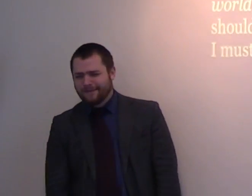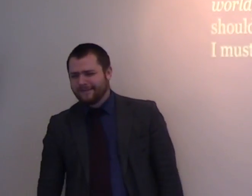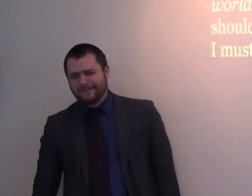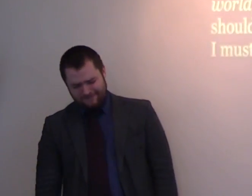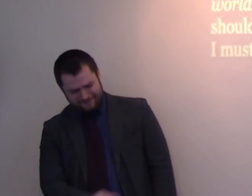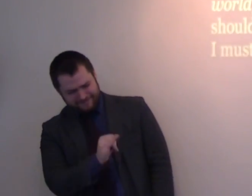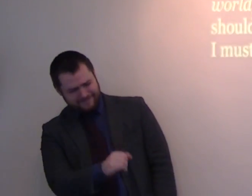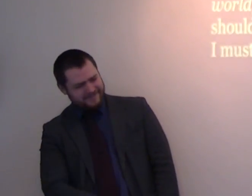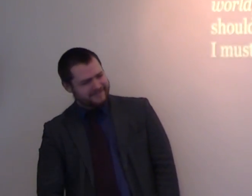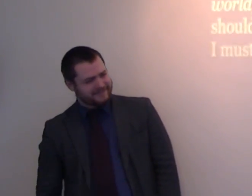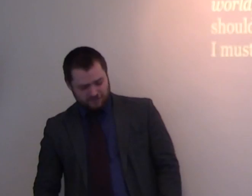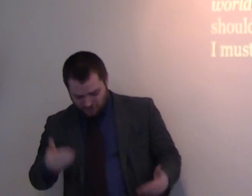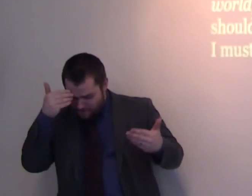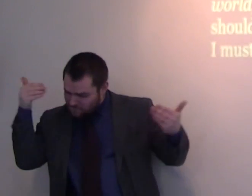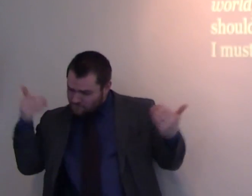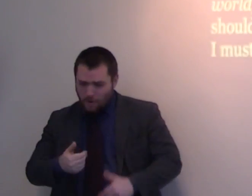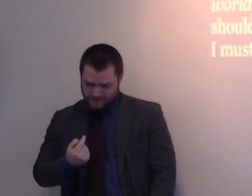I should not focus on myself too much.